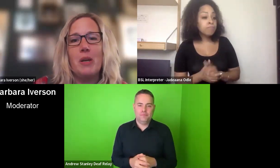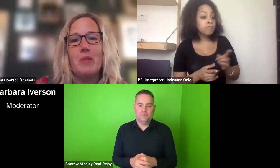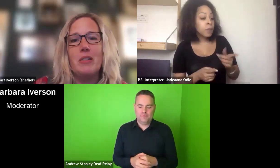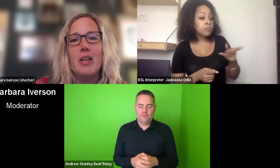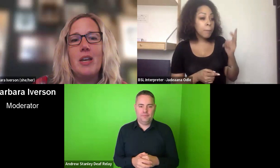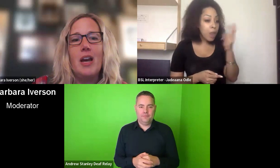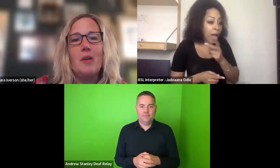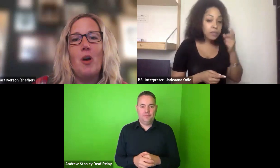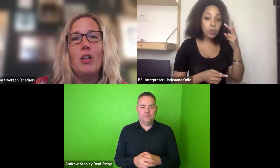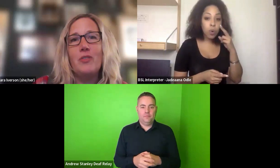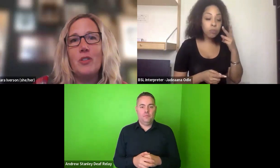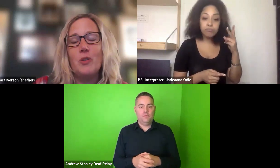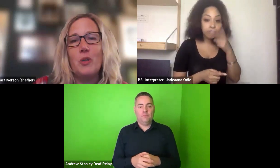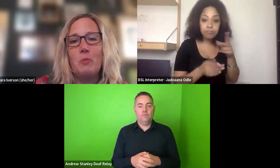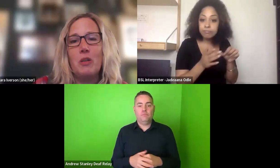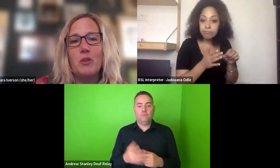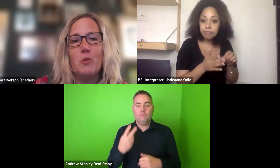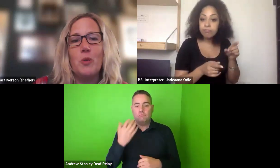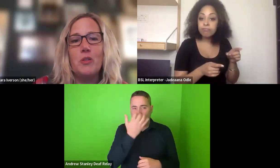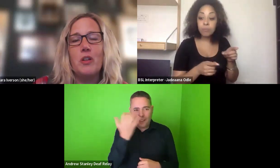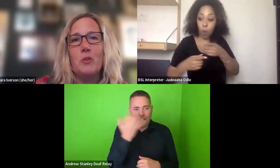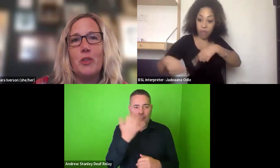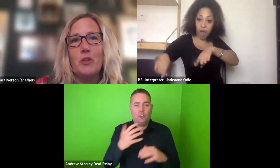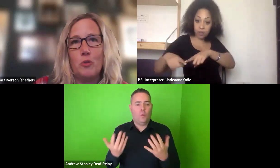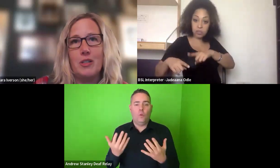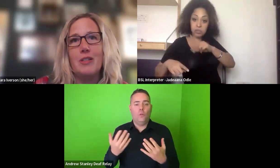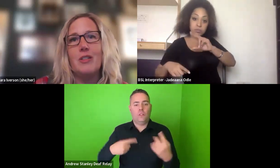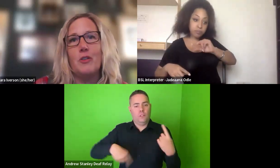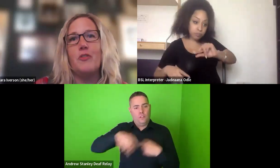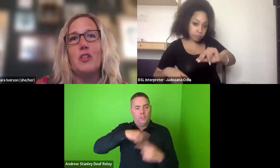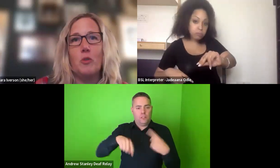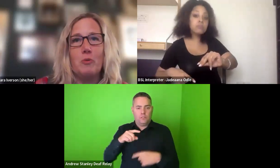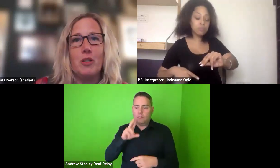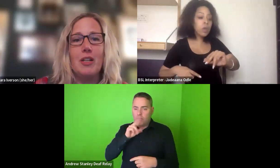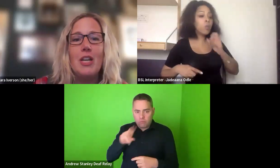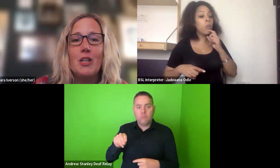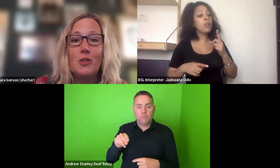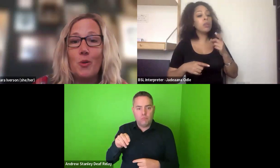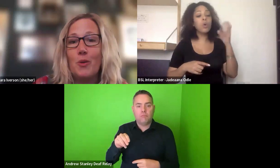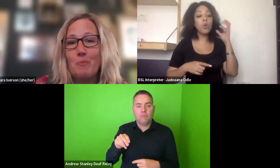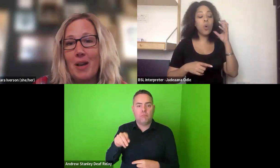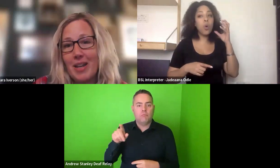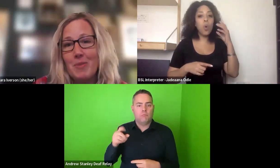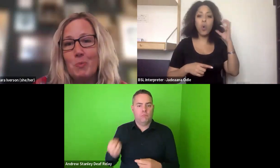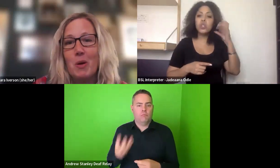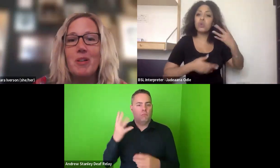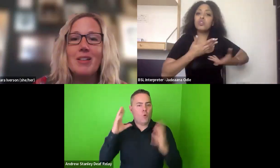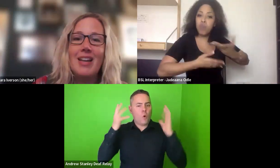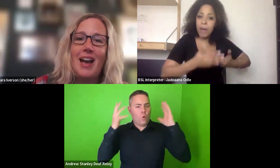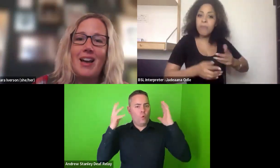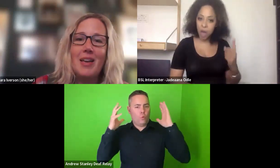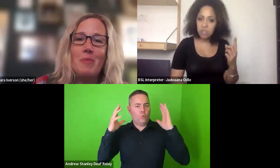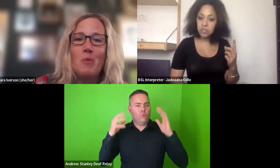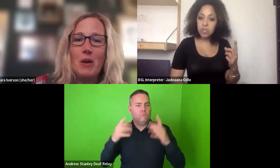visual impairment, all of us who are speakers will start with a short self-description. So my name is